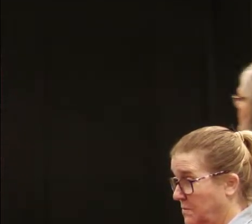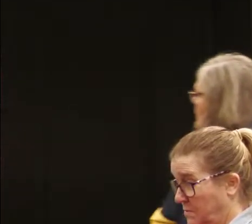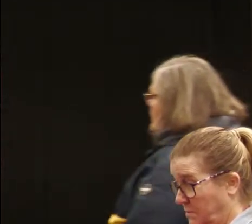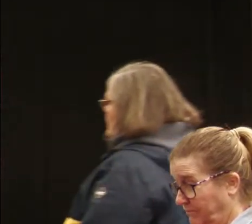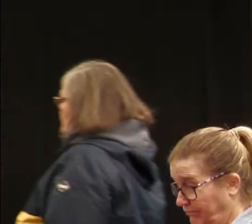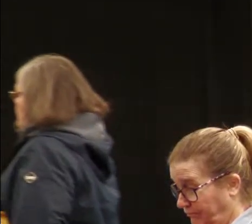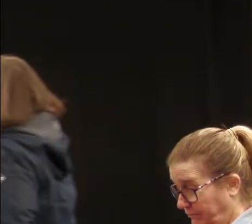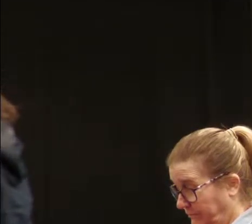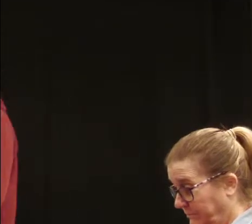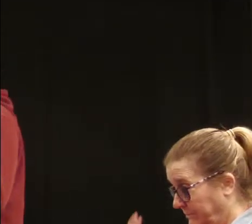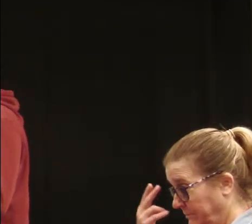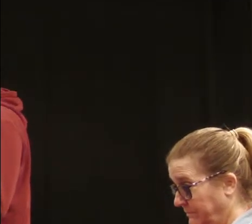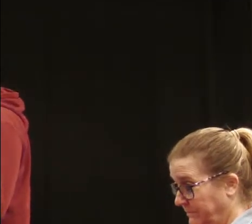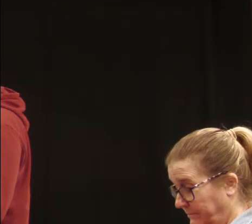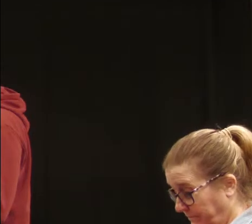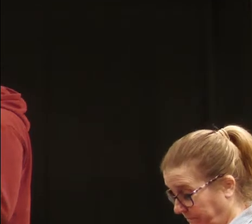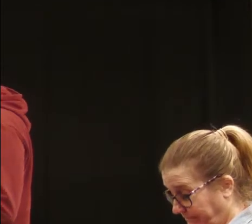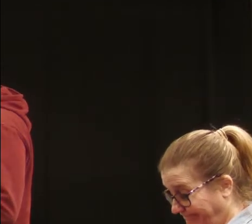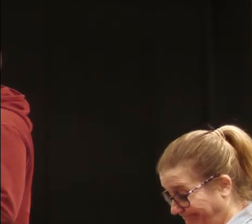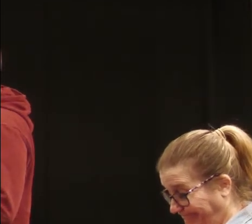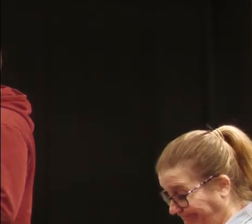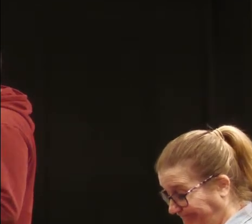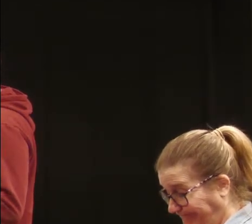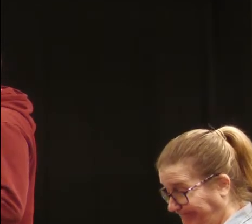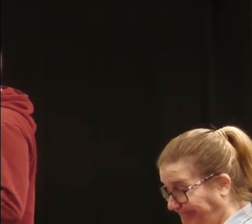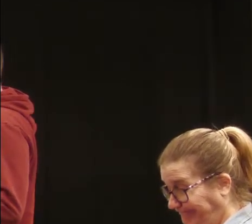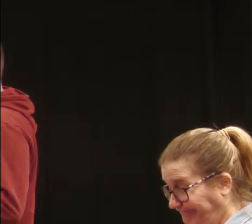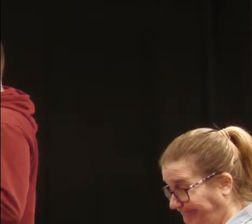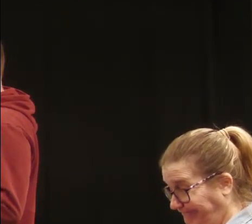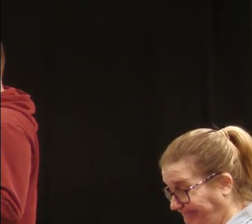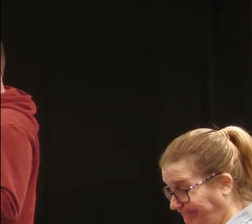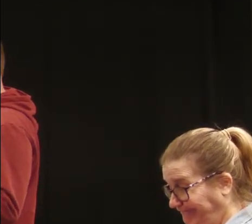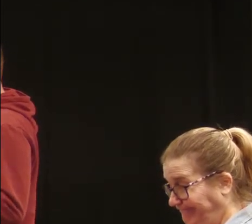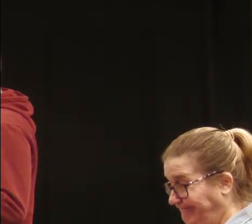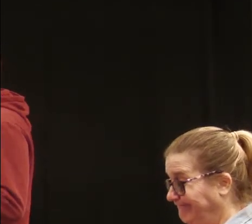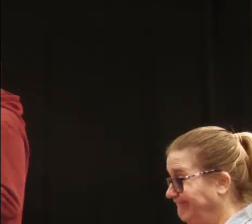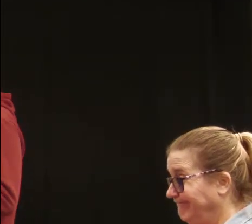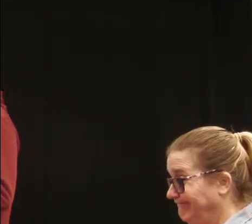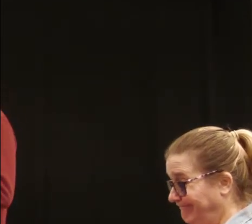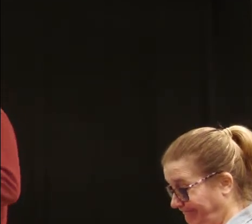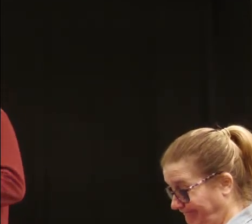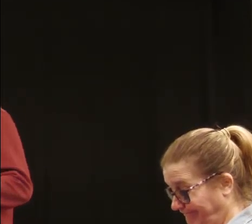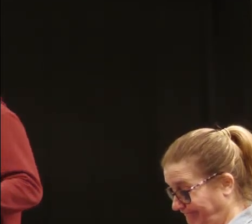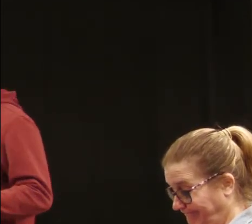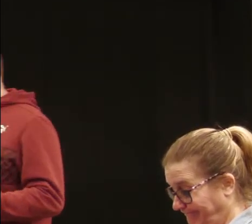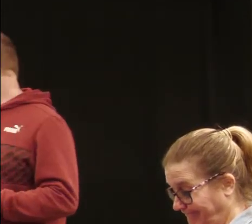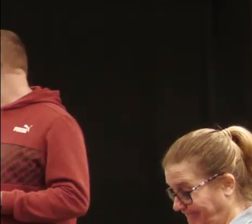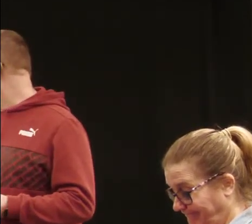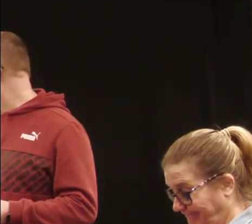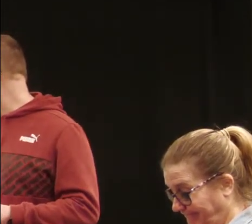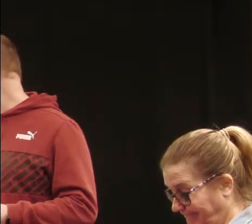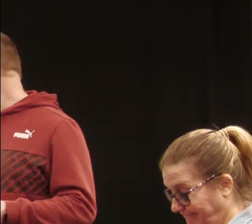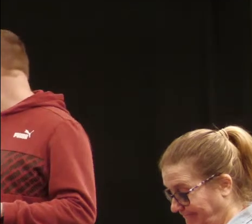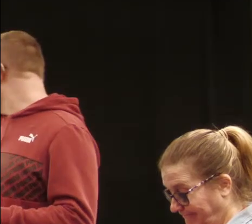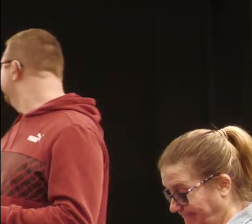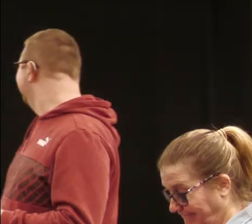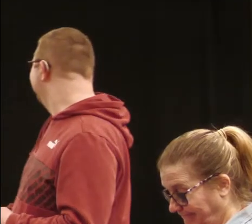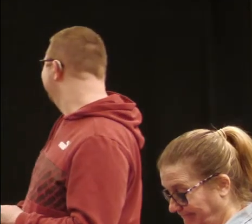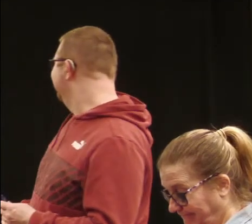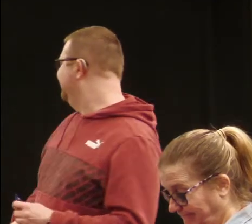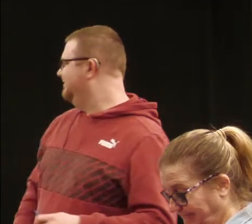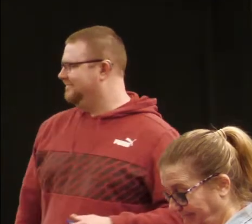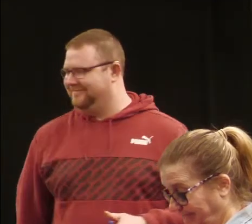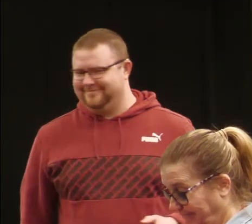Yeah. Cool. I know that's helped me as a mom, so I try to like remind more like